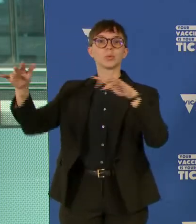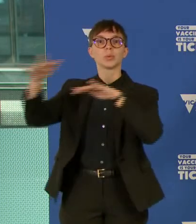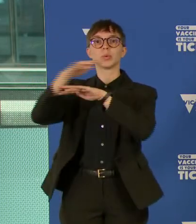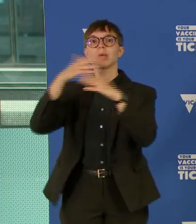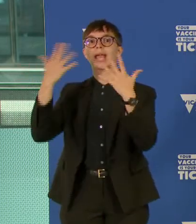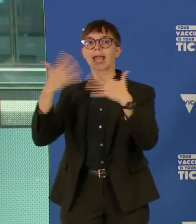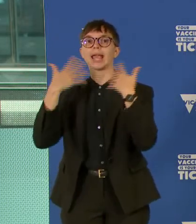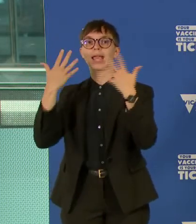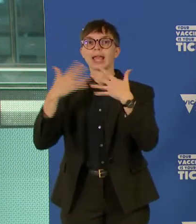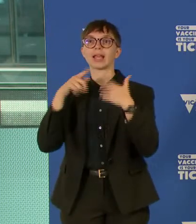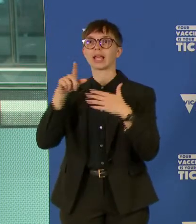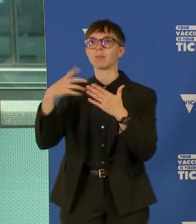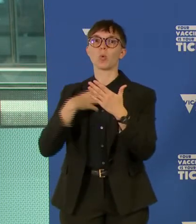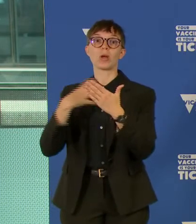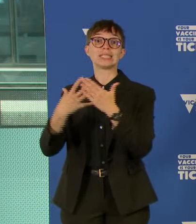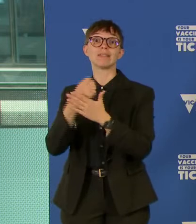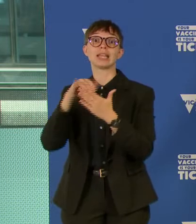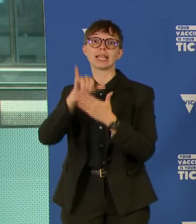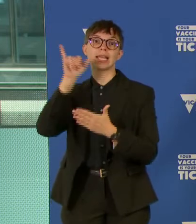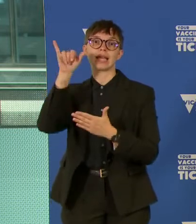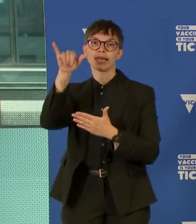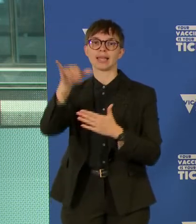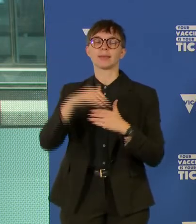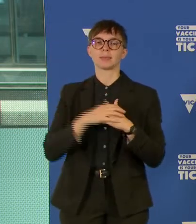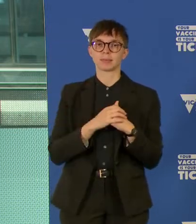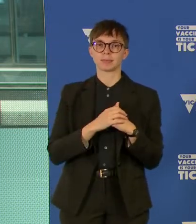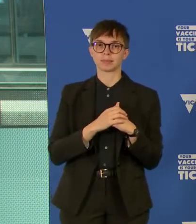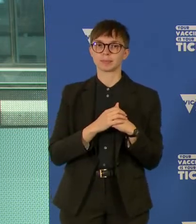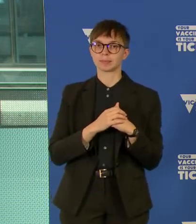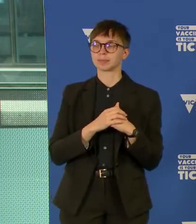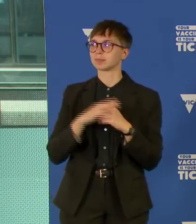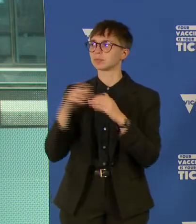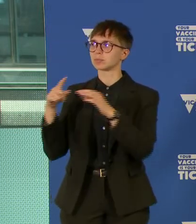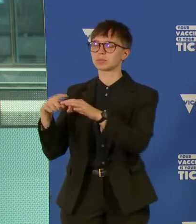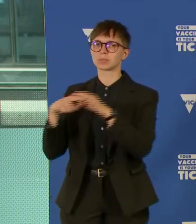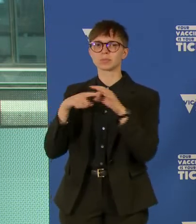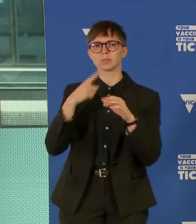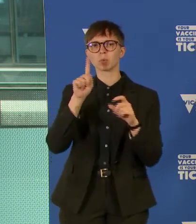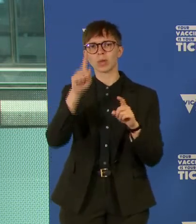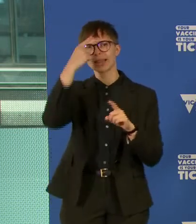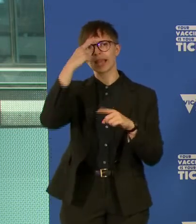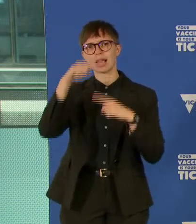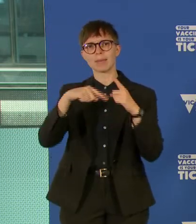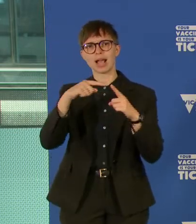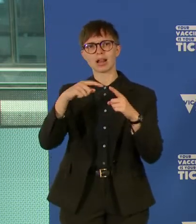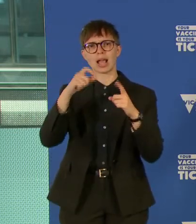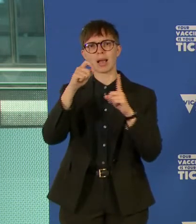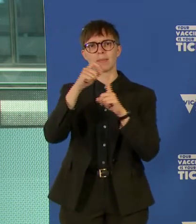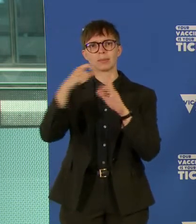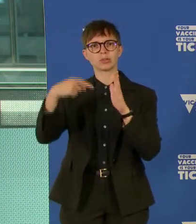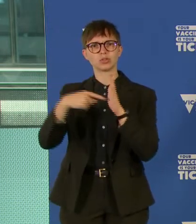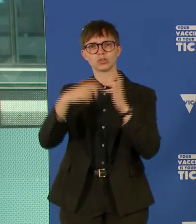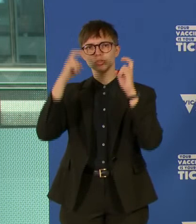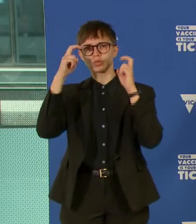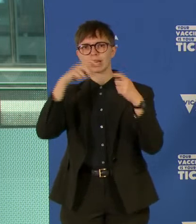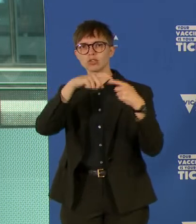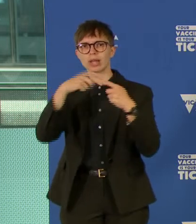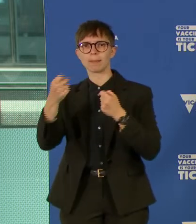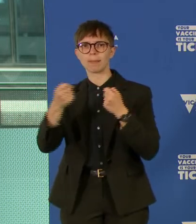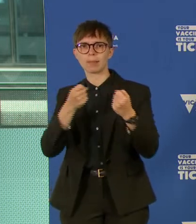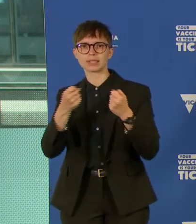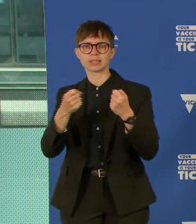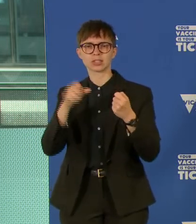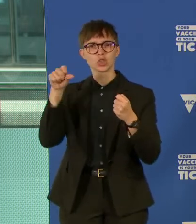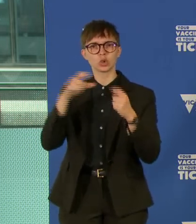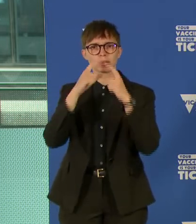not. I'd like to see more people wearing masks on public transport. It's not fantastically high. It is a place where ventilation is a